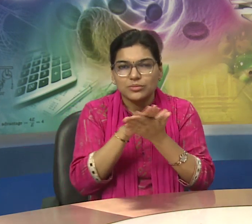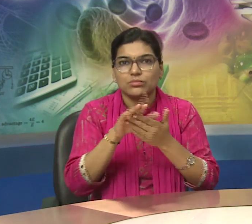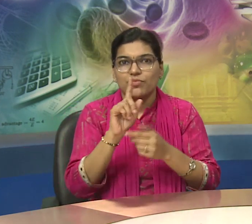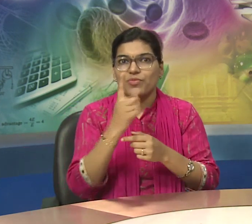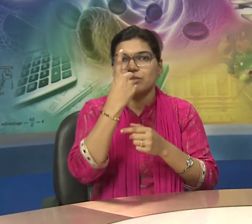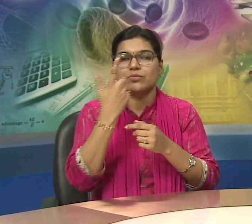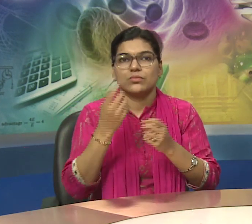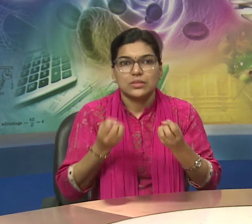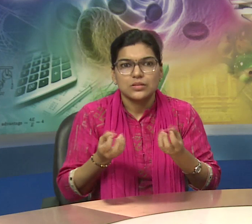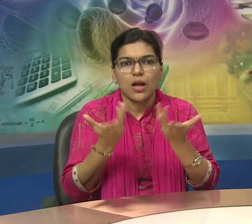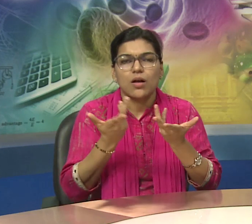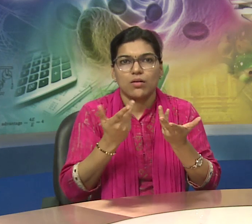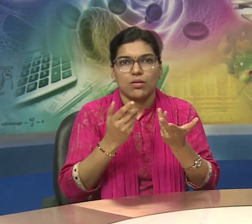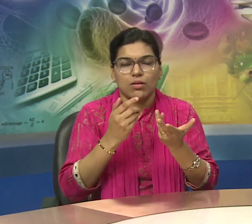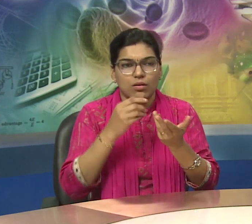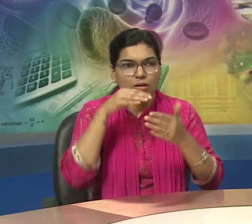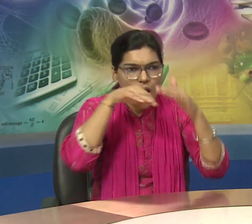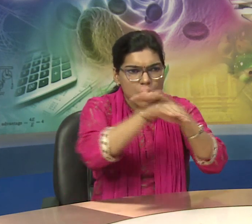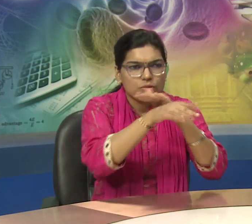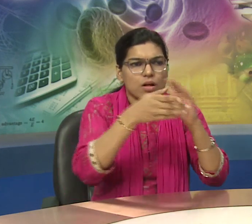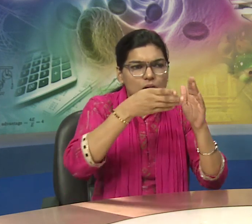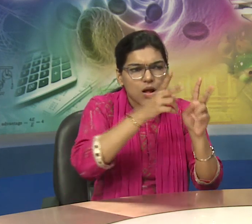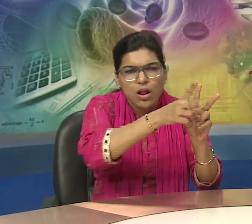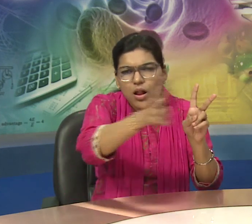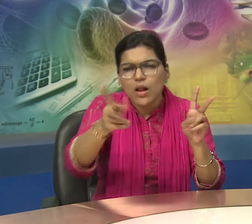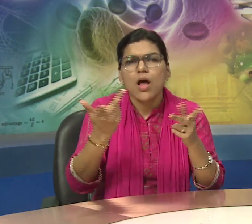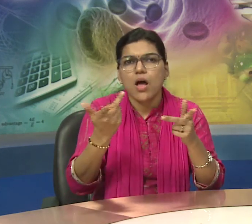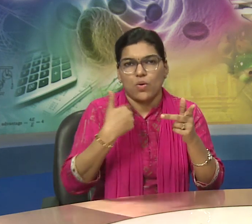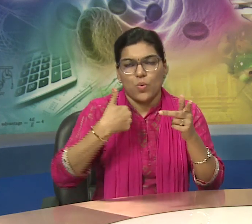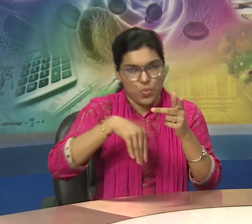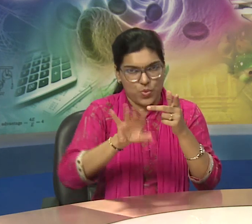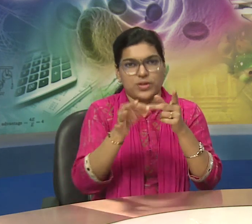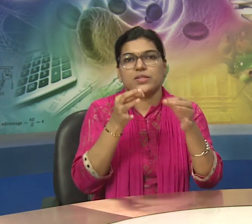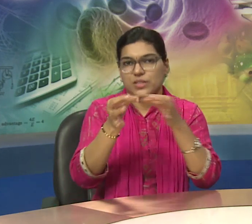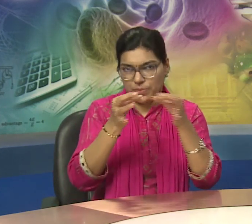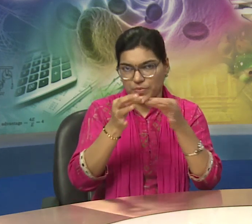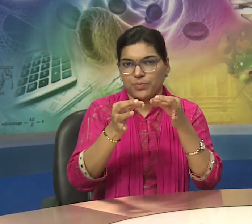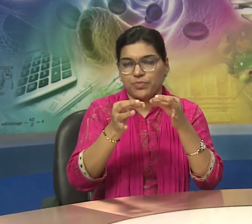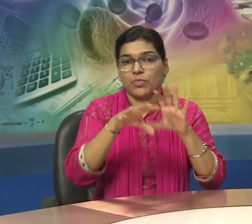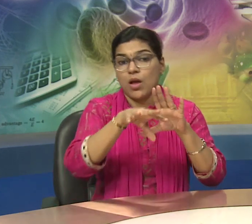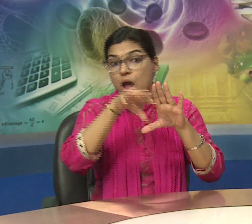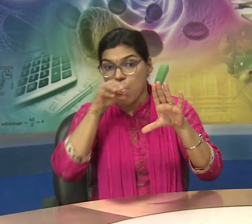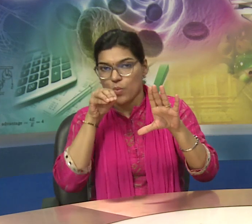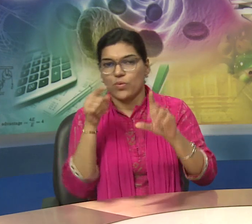BIOS stands for the basic input and output system.